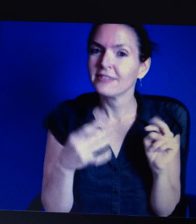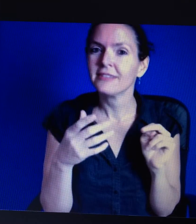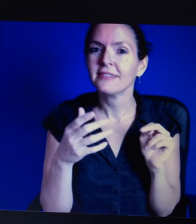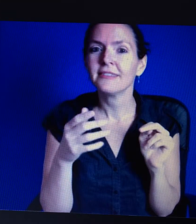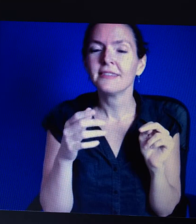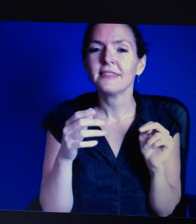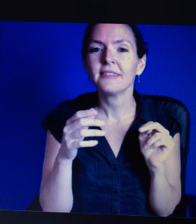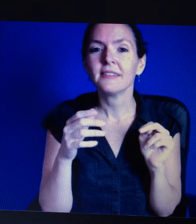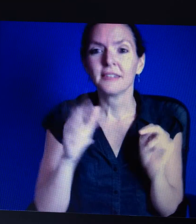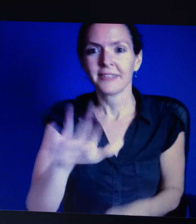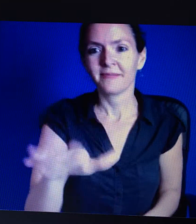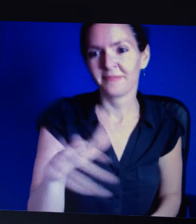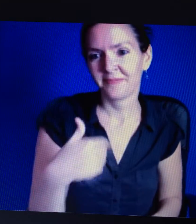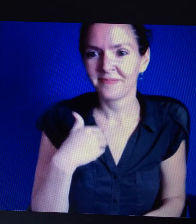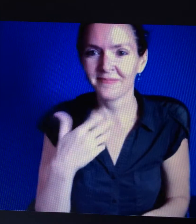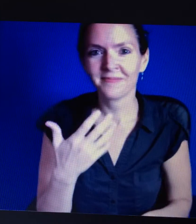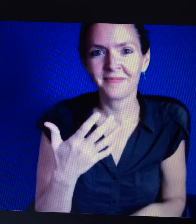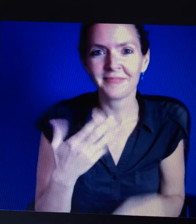I mean,